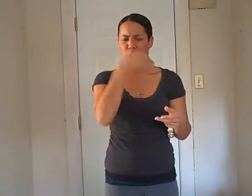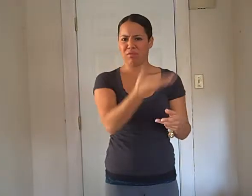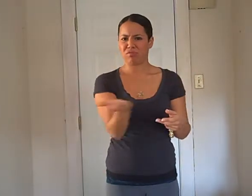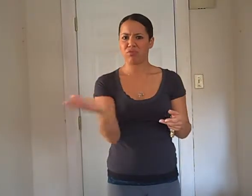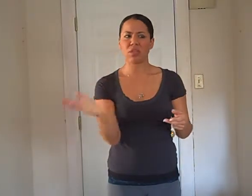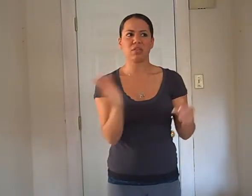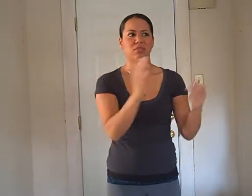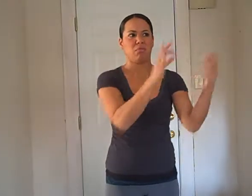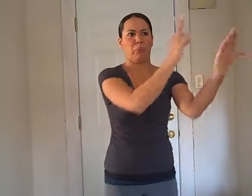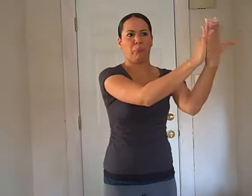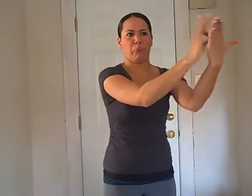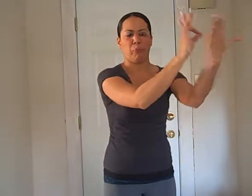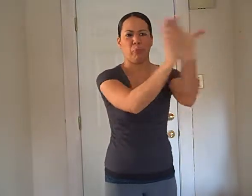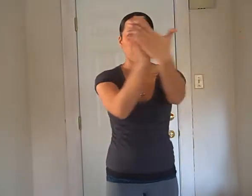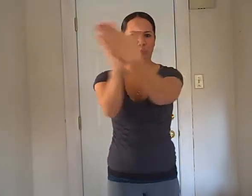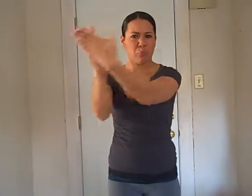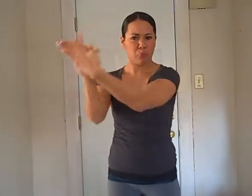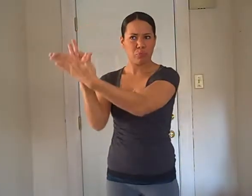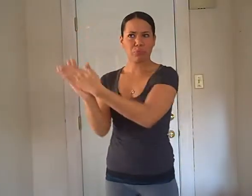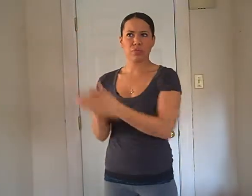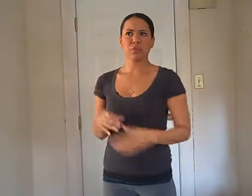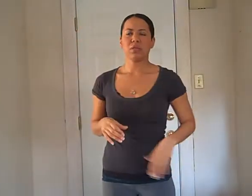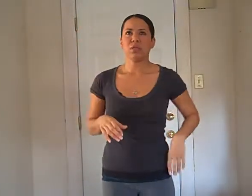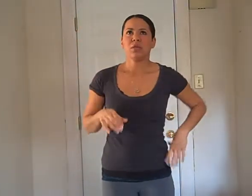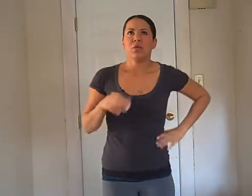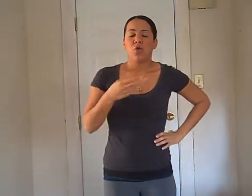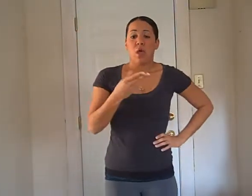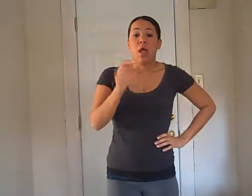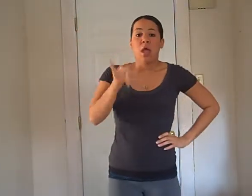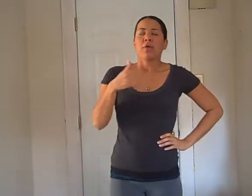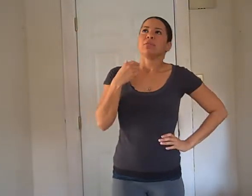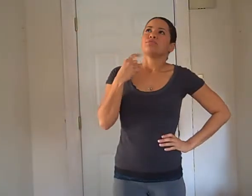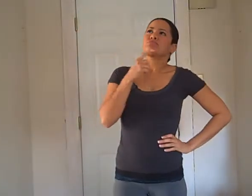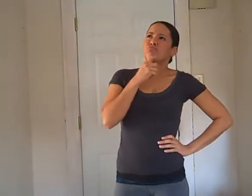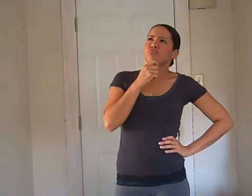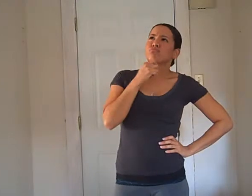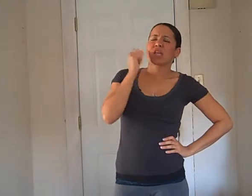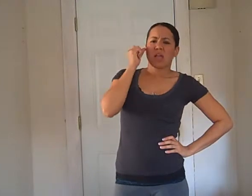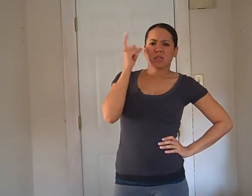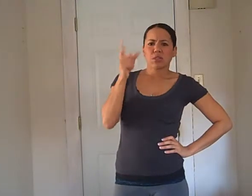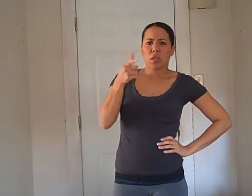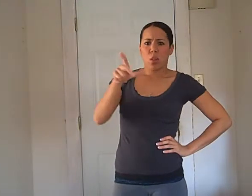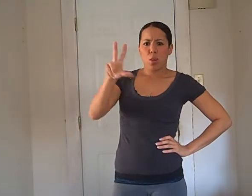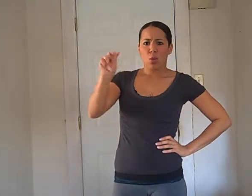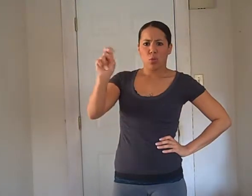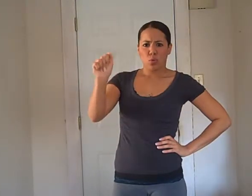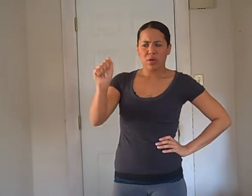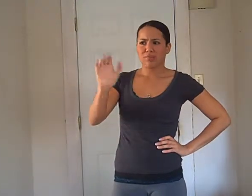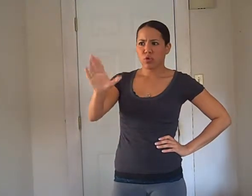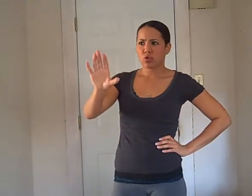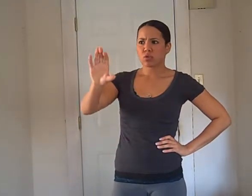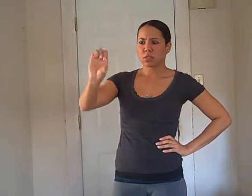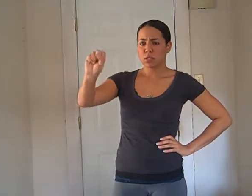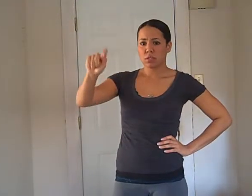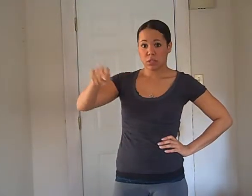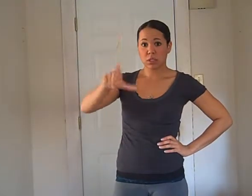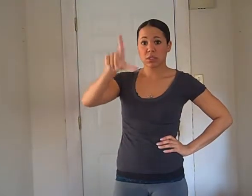style. The effect in such an enclosed space was slightly overwhelming. In the middle of the floor, a wrought